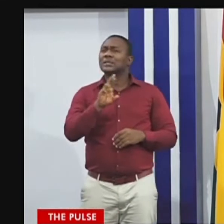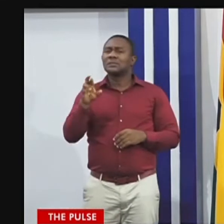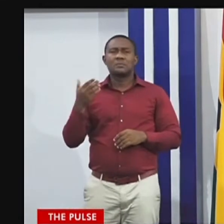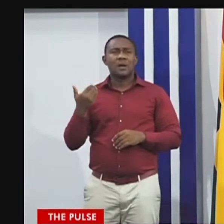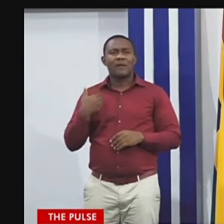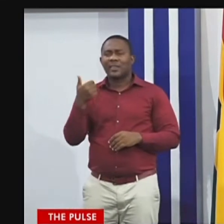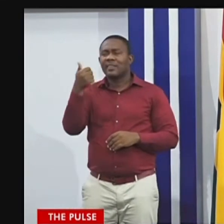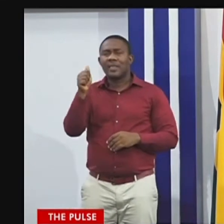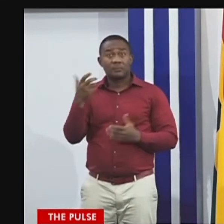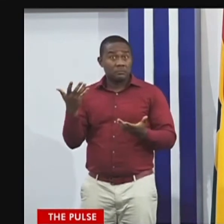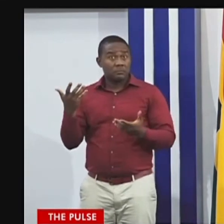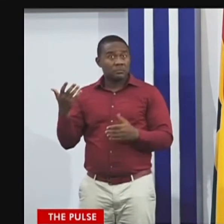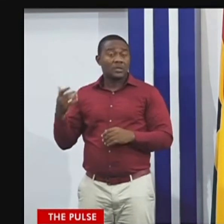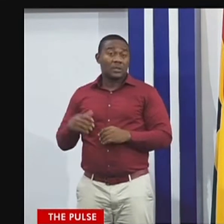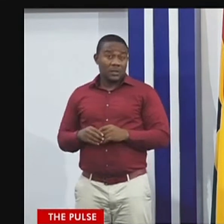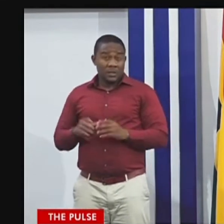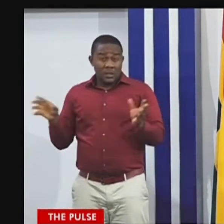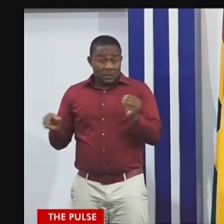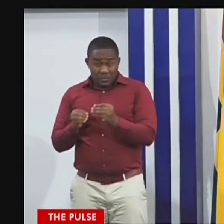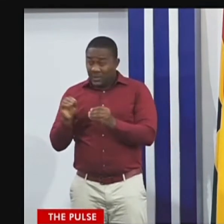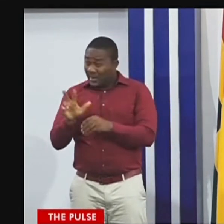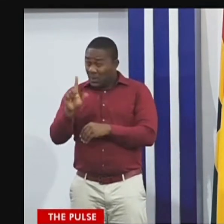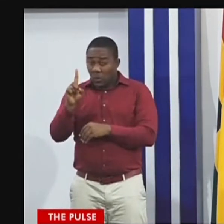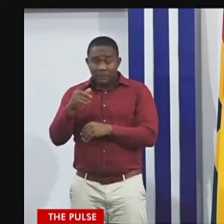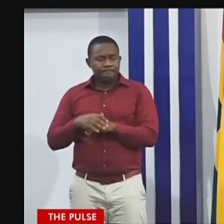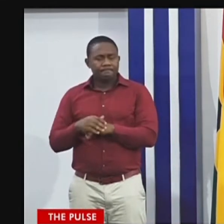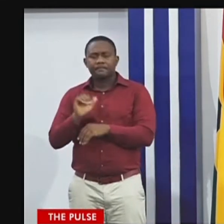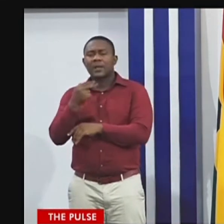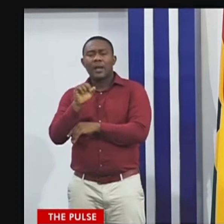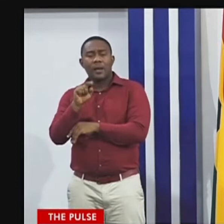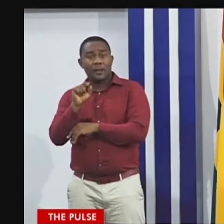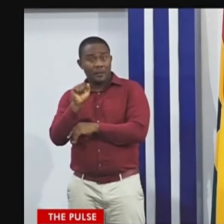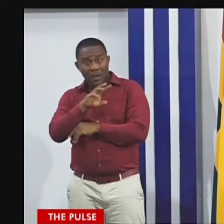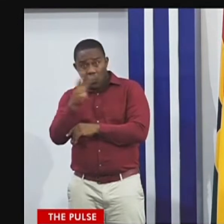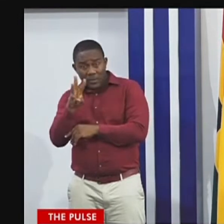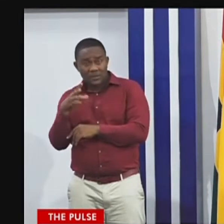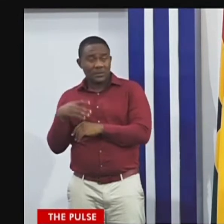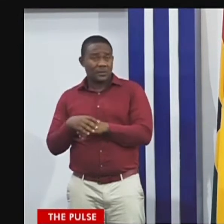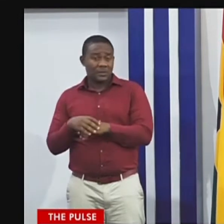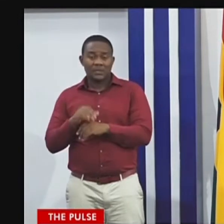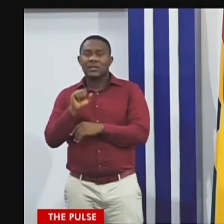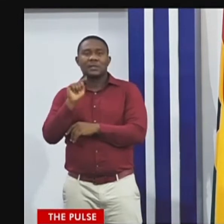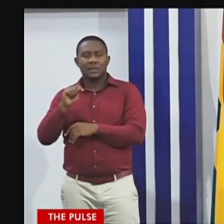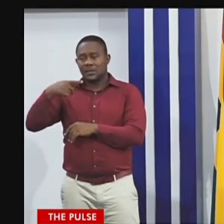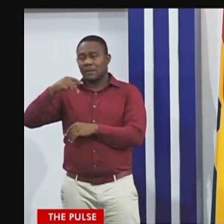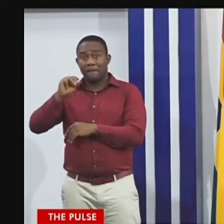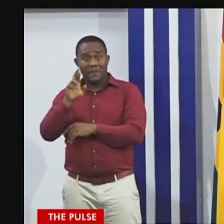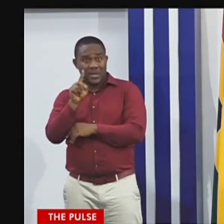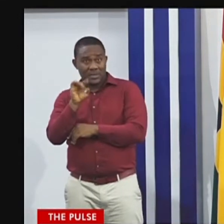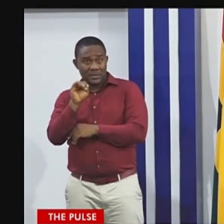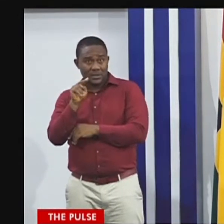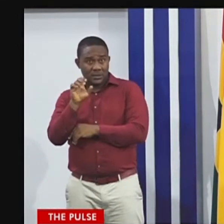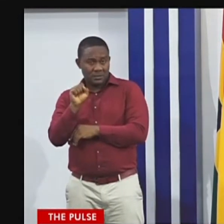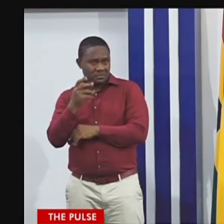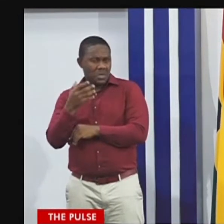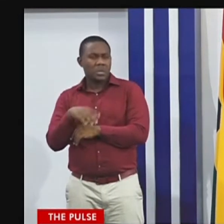was 21, there are 31, and the cases are reported from our Hunter West, cases from St. Martin de Porres Hospital, Ekwe,